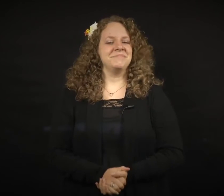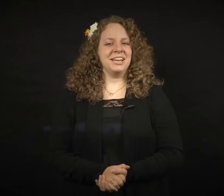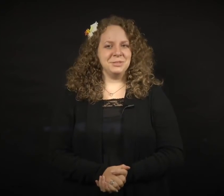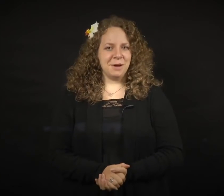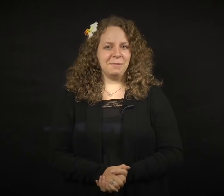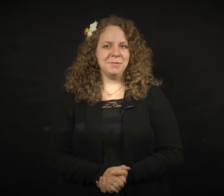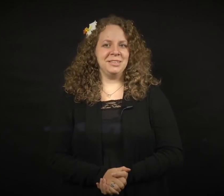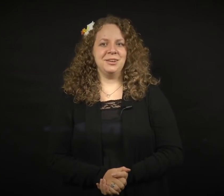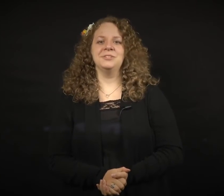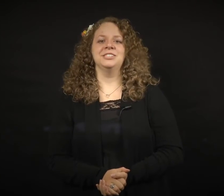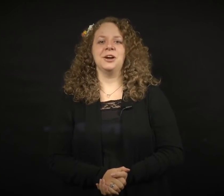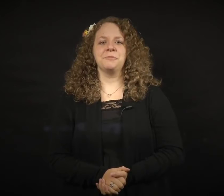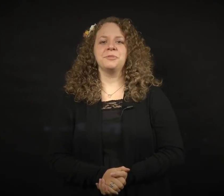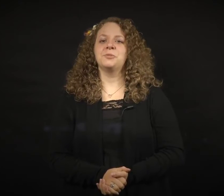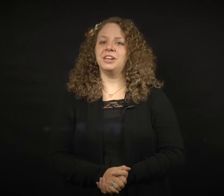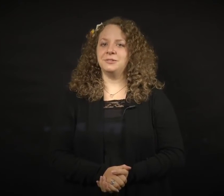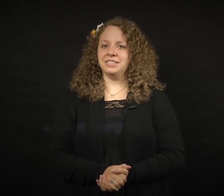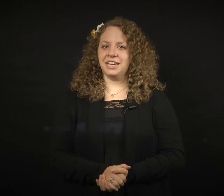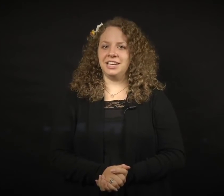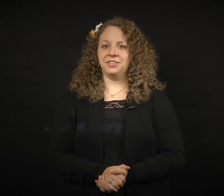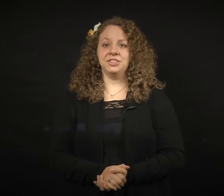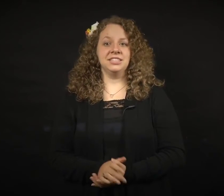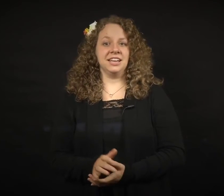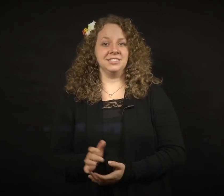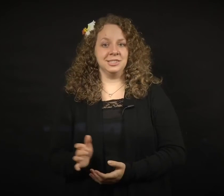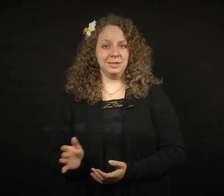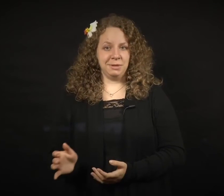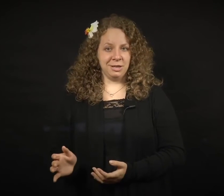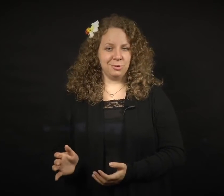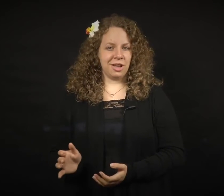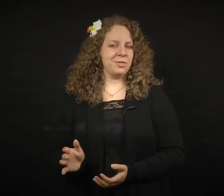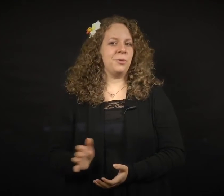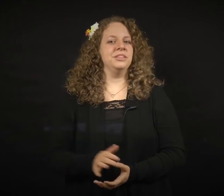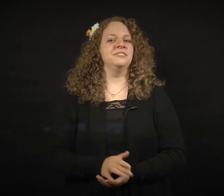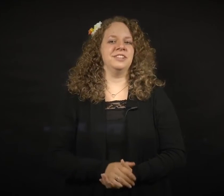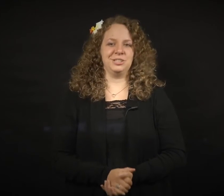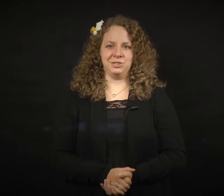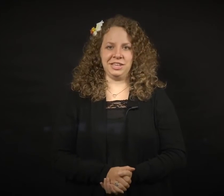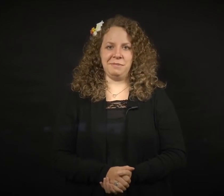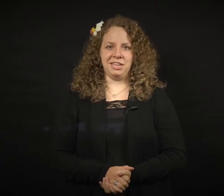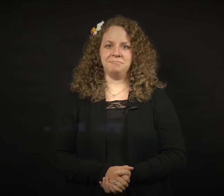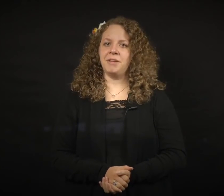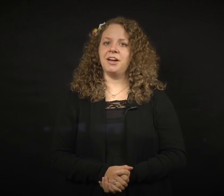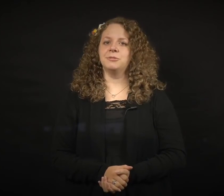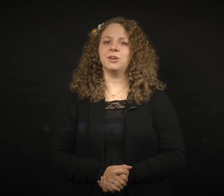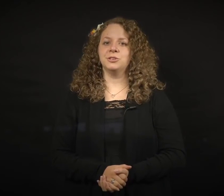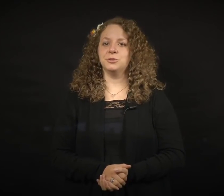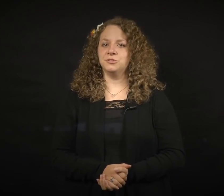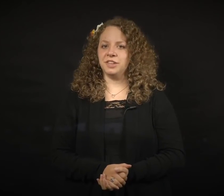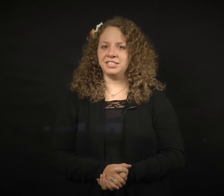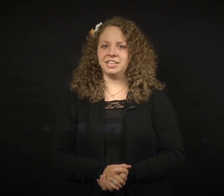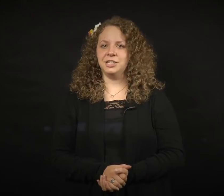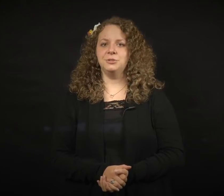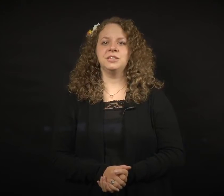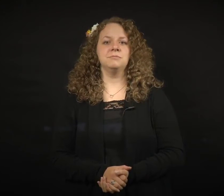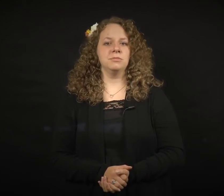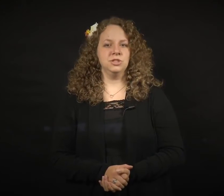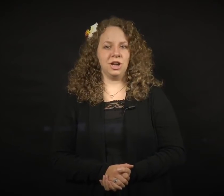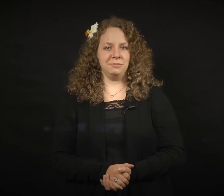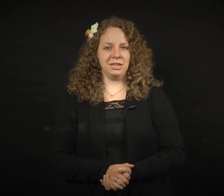As you probably noticed though, when I was signing, the size and speed were not the only inflections I made. I was also inflecting using